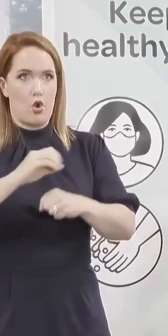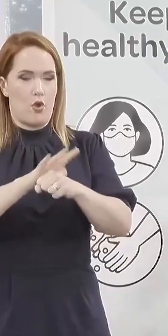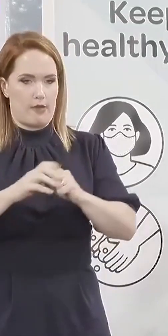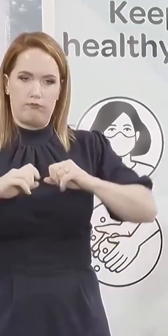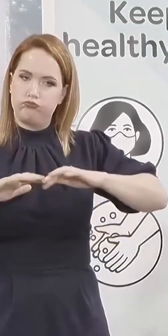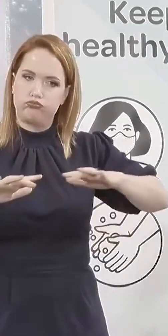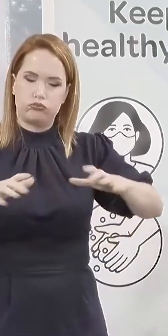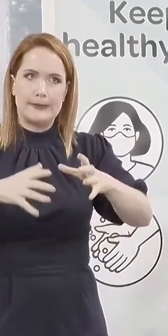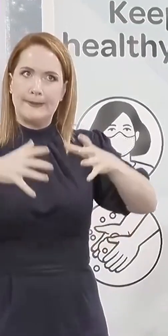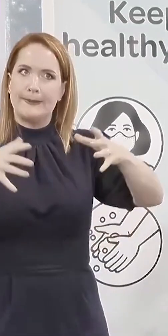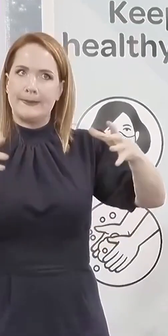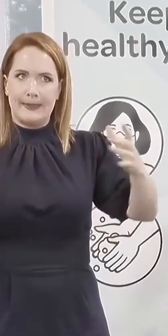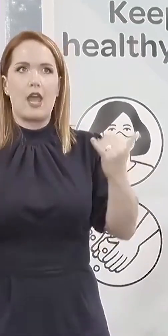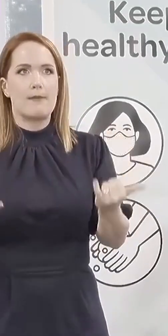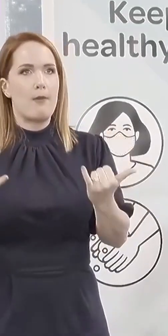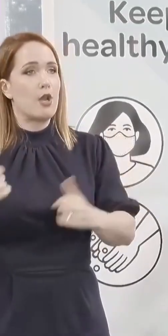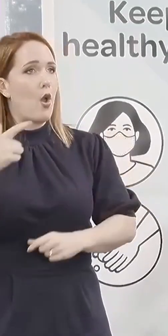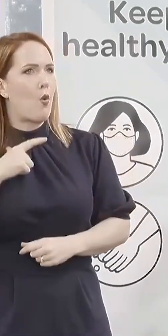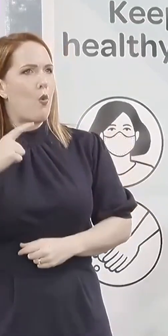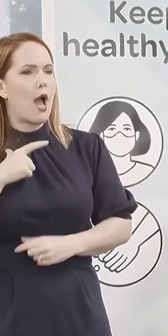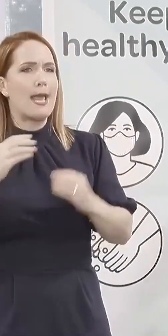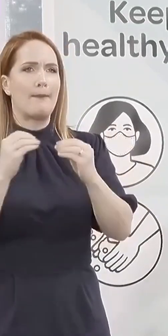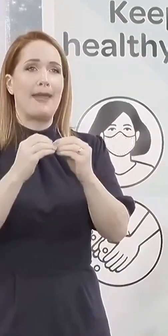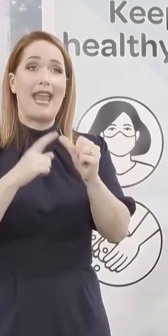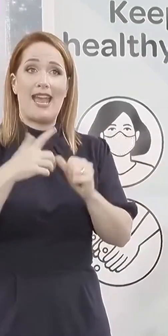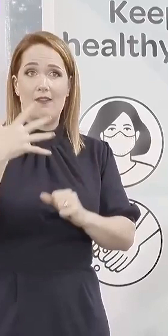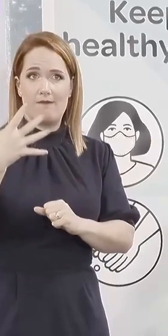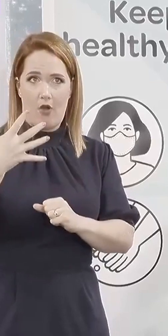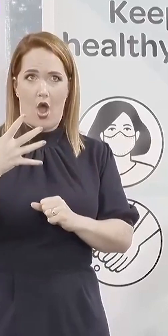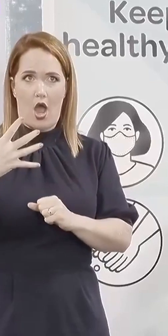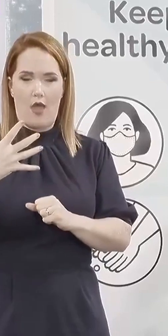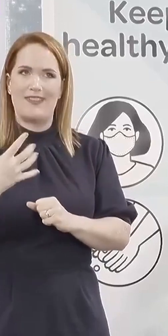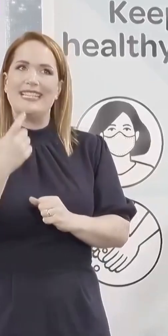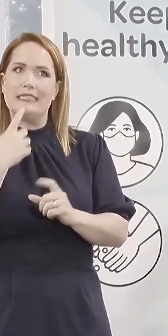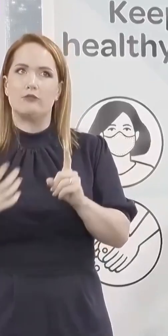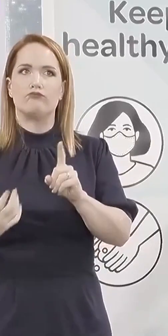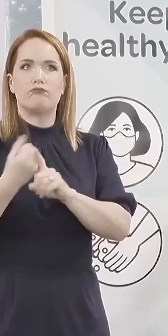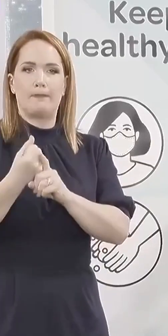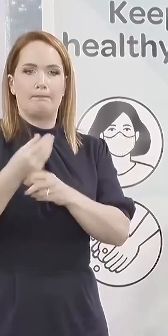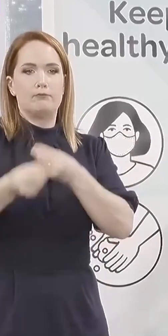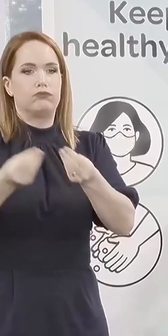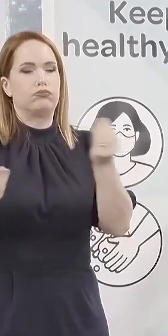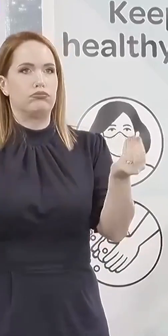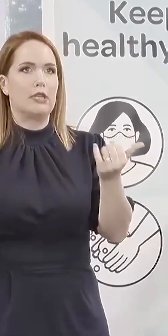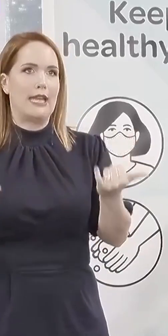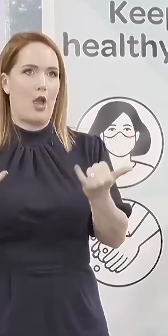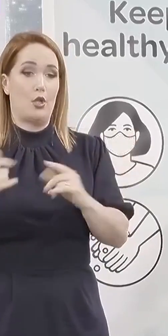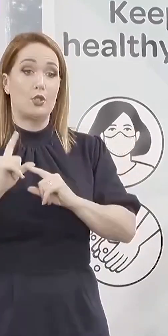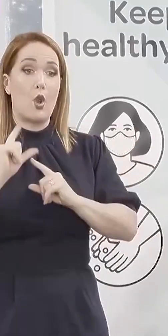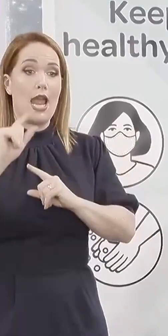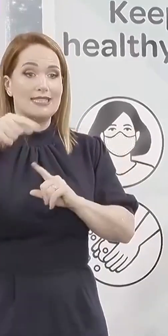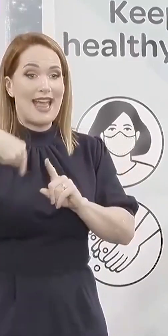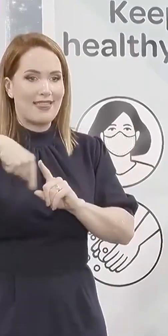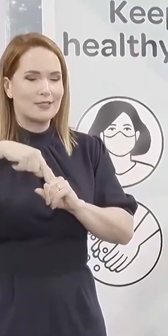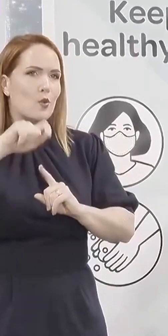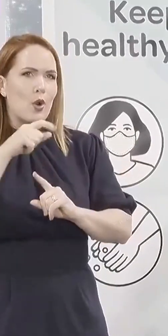surge driven in particular by the more transmissible BA5 Omicron subvariant, and later this week we will be able to look at what the proportion